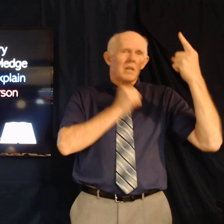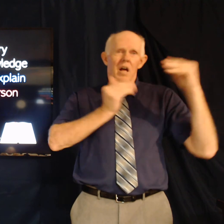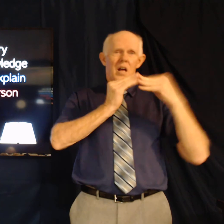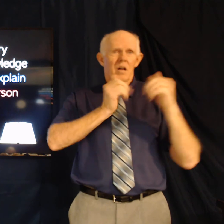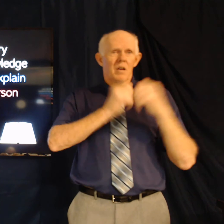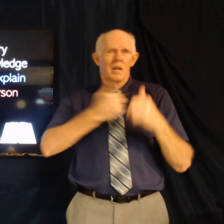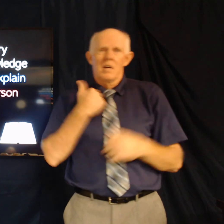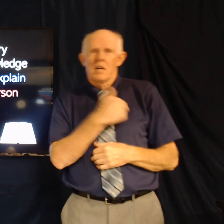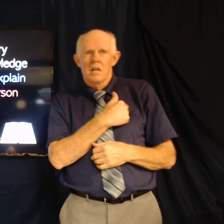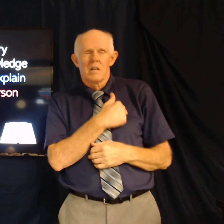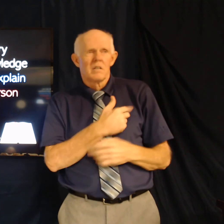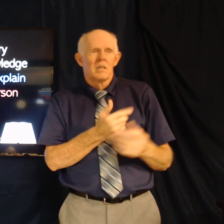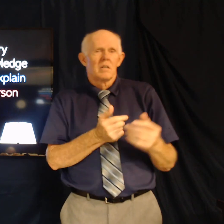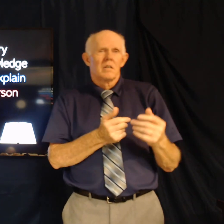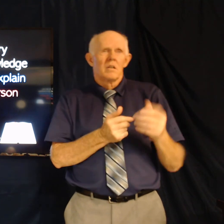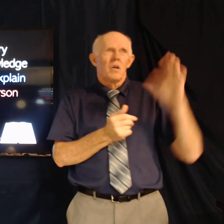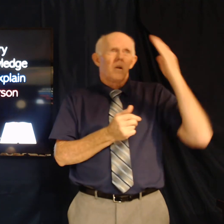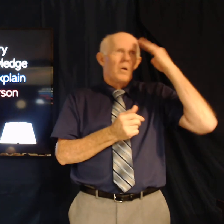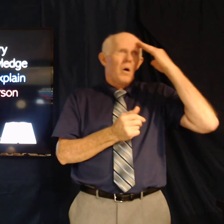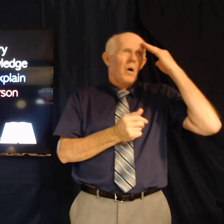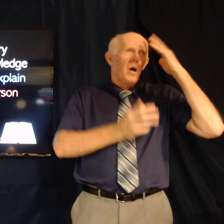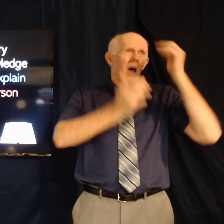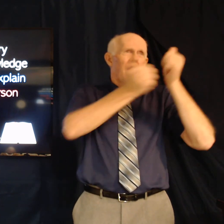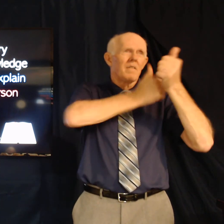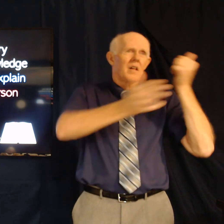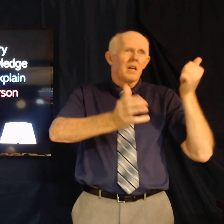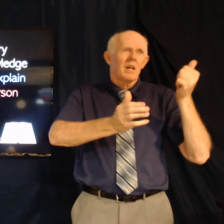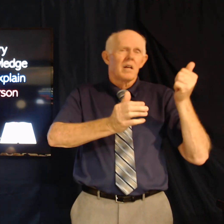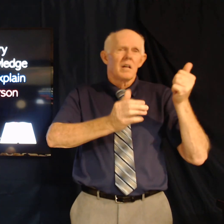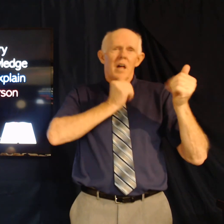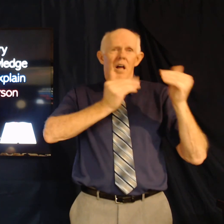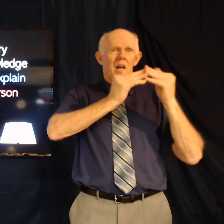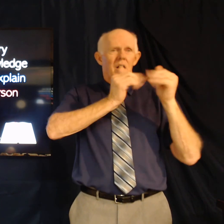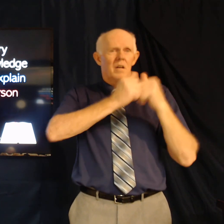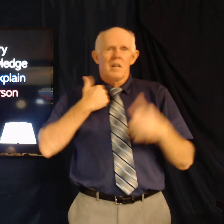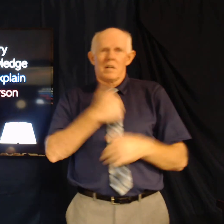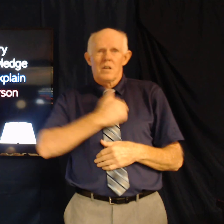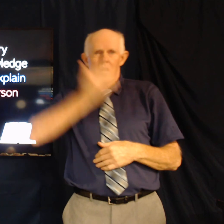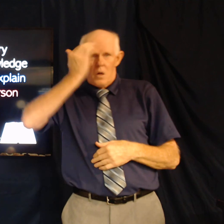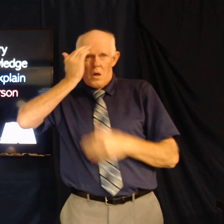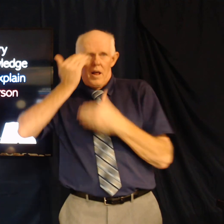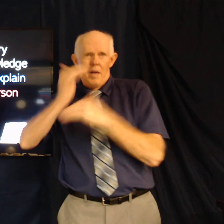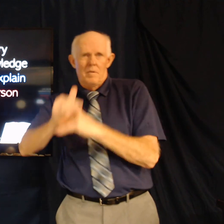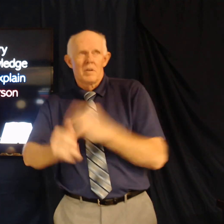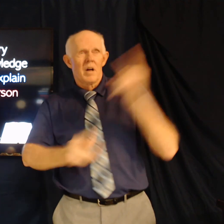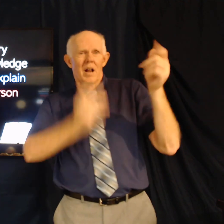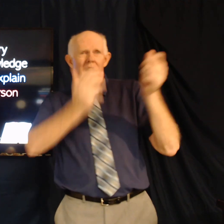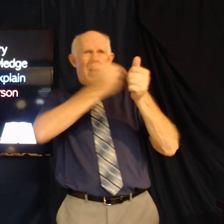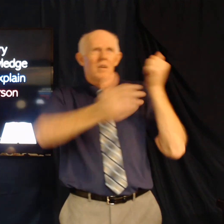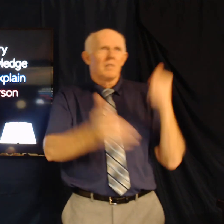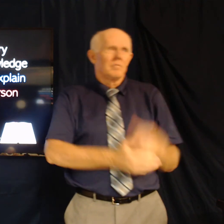we can't be equal to Him. God knows everything. We can't be equal to Him. We are limited.